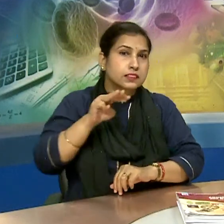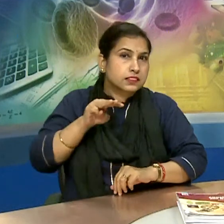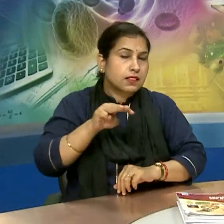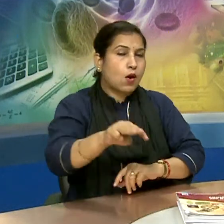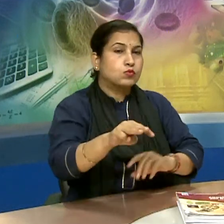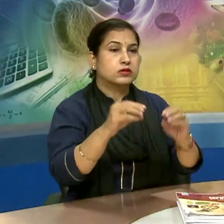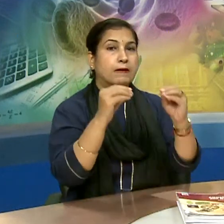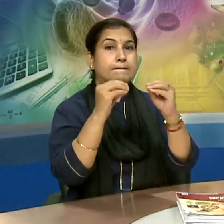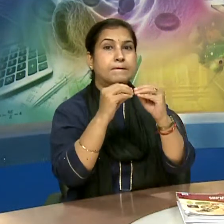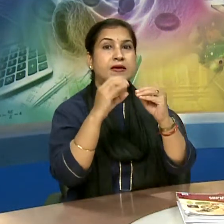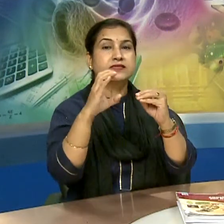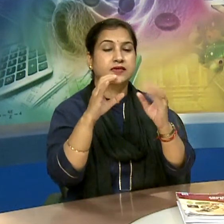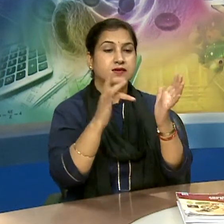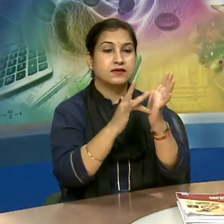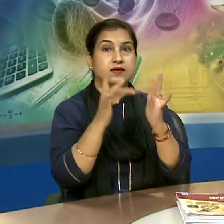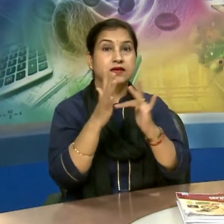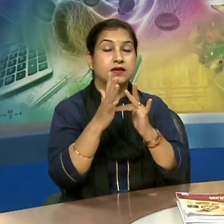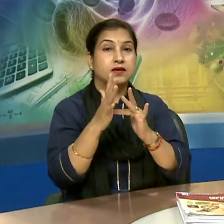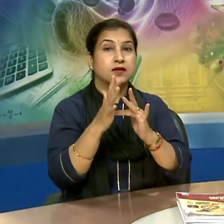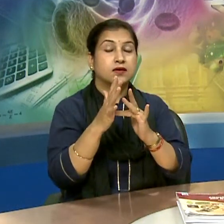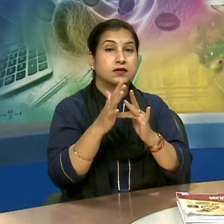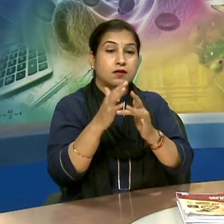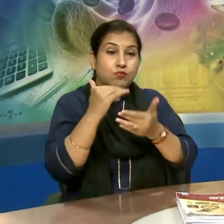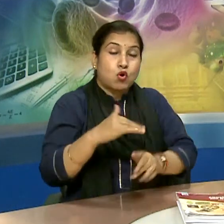as far back as in